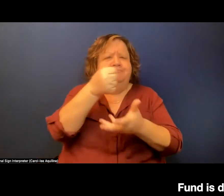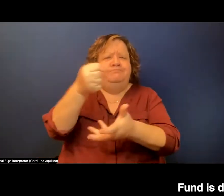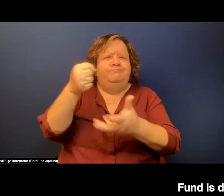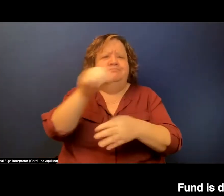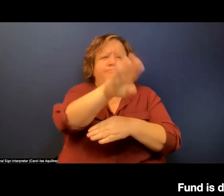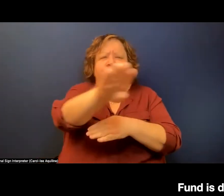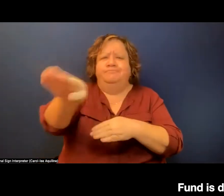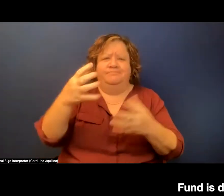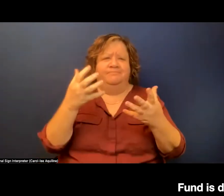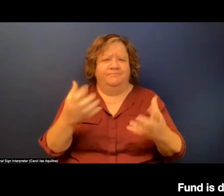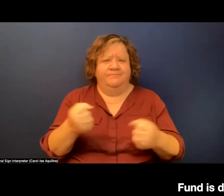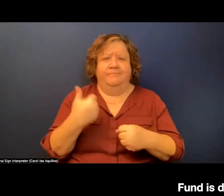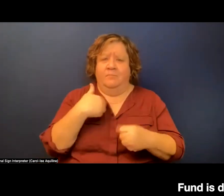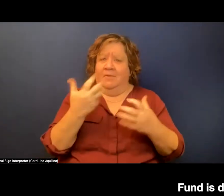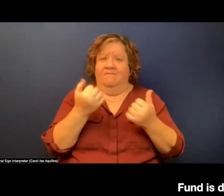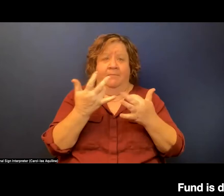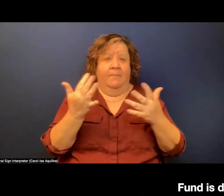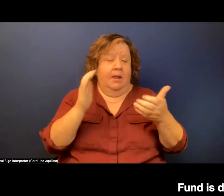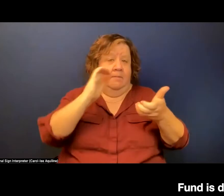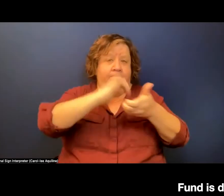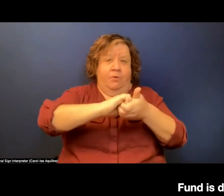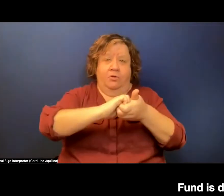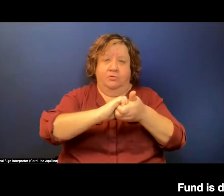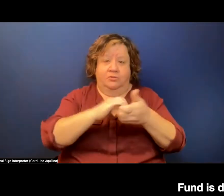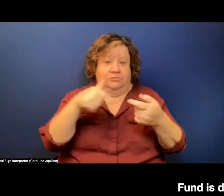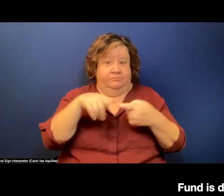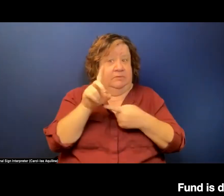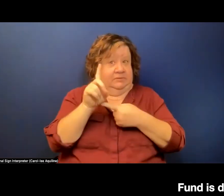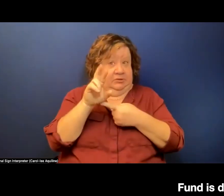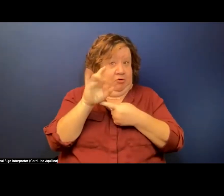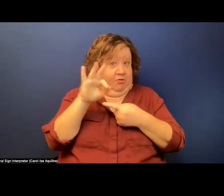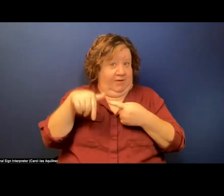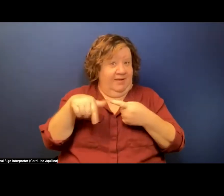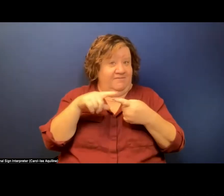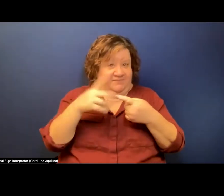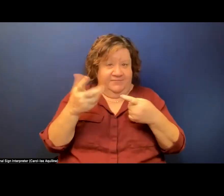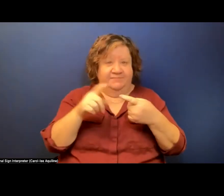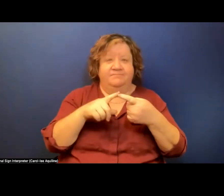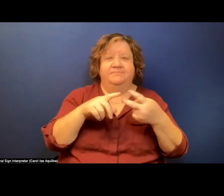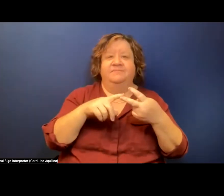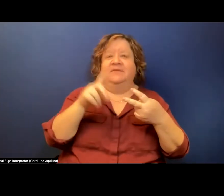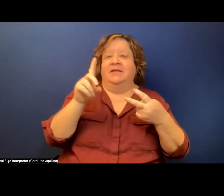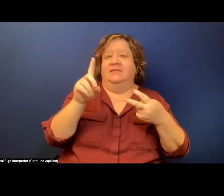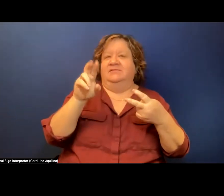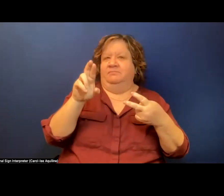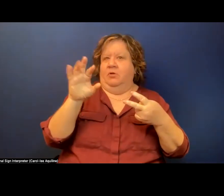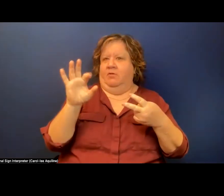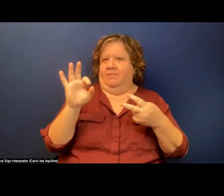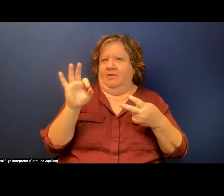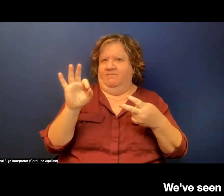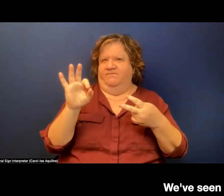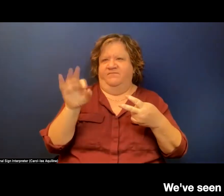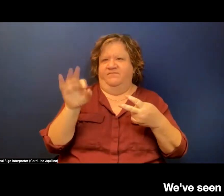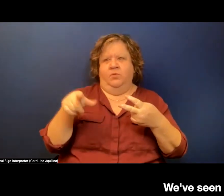Disability Rights Advocacy Fund is definitely up there as an impressive organisation. And our relationship goes a